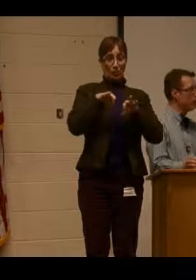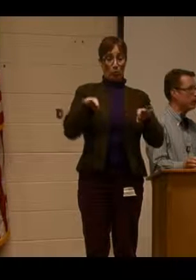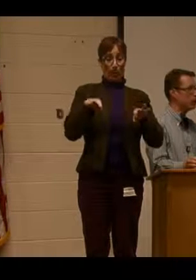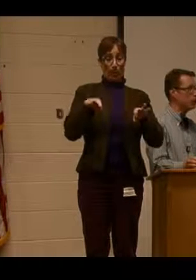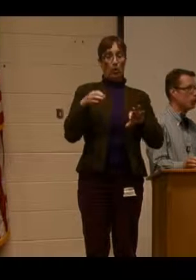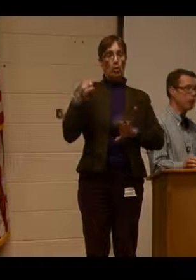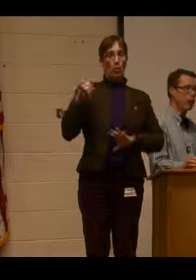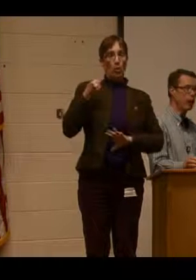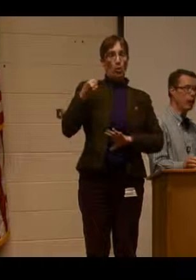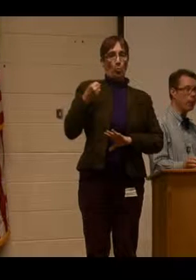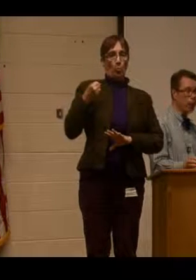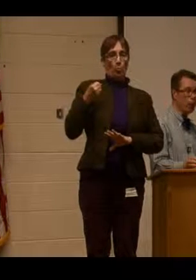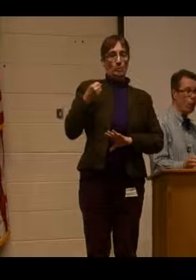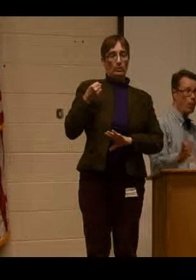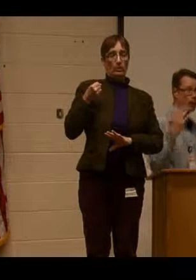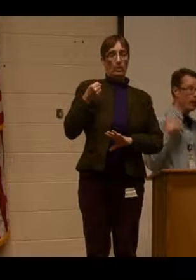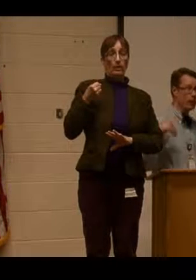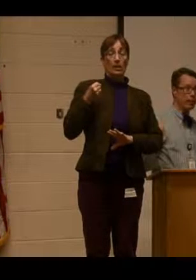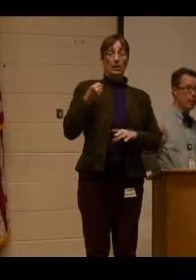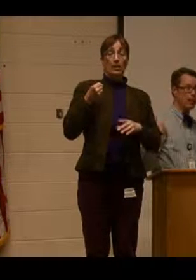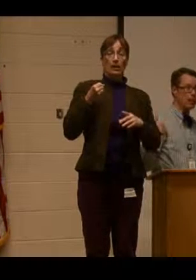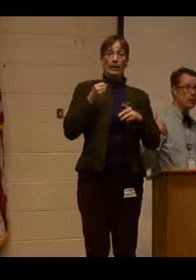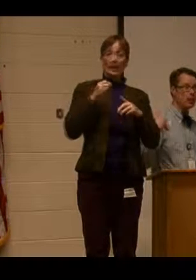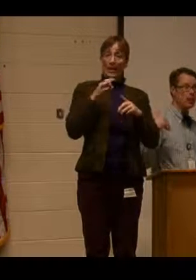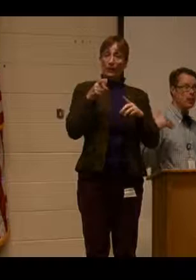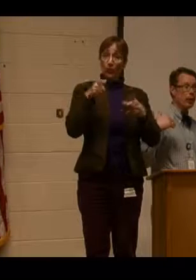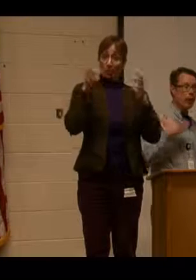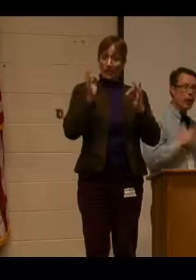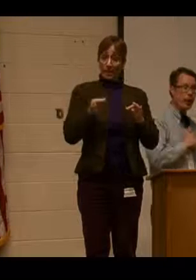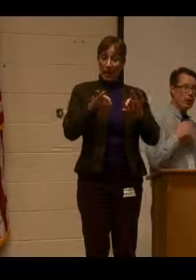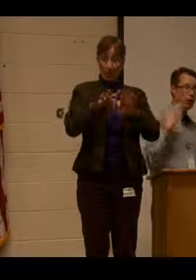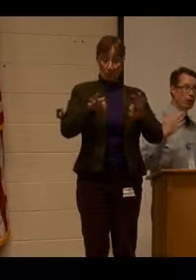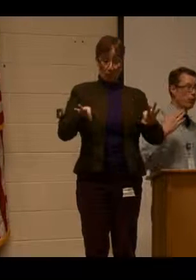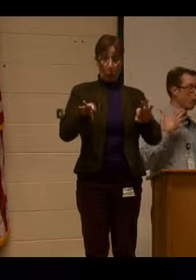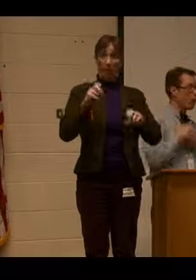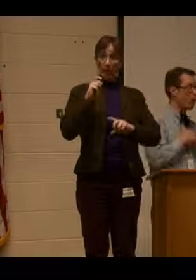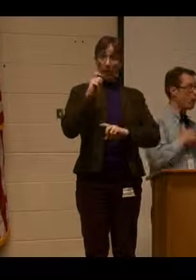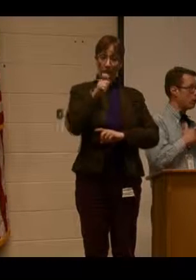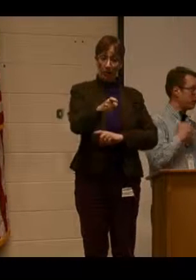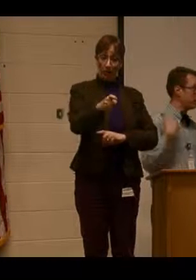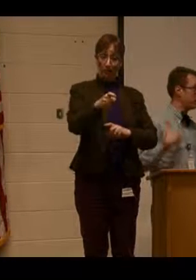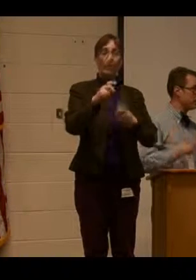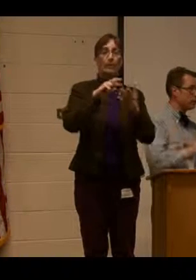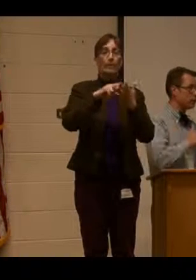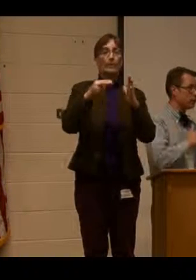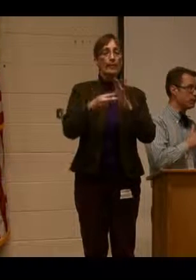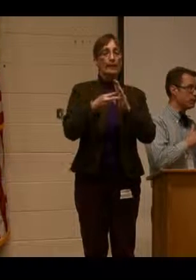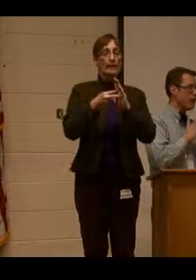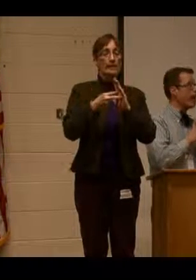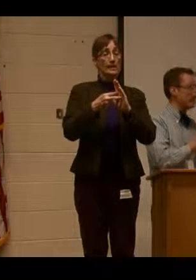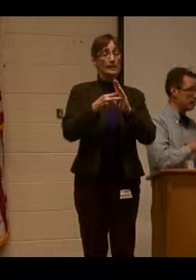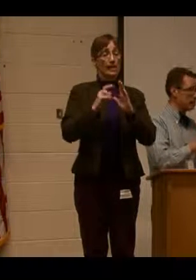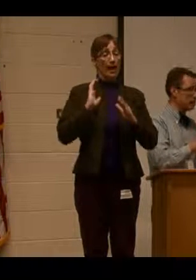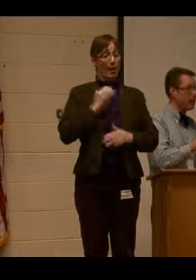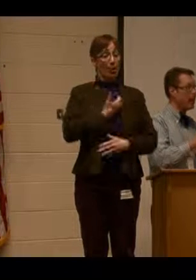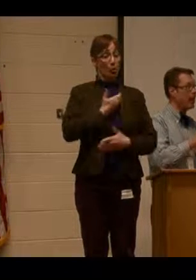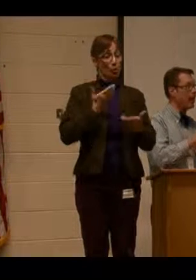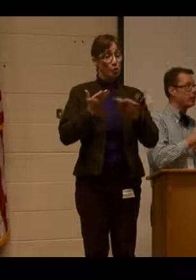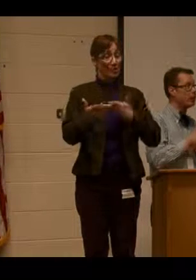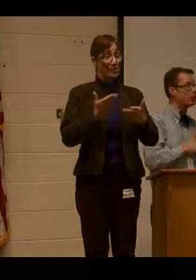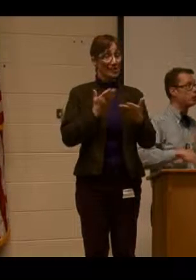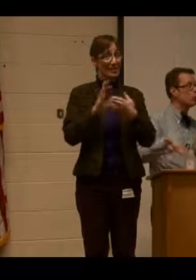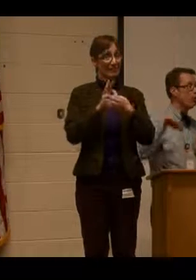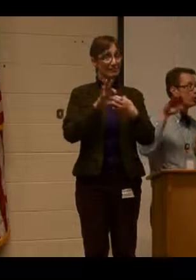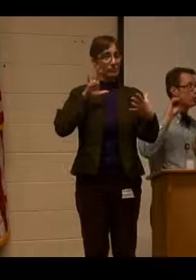diploma, that means the K-12 or our CSDB services ends, and the student has to move to